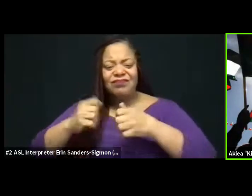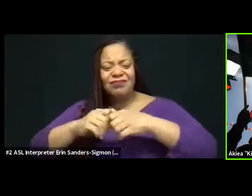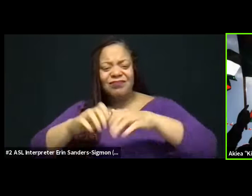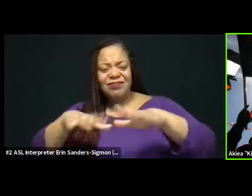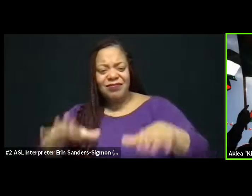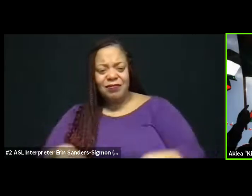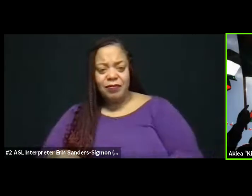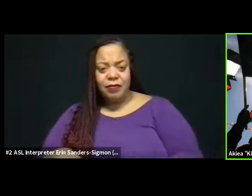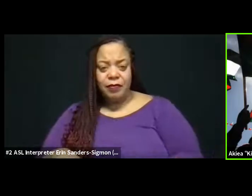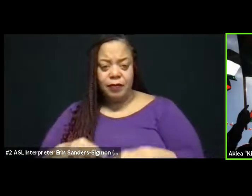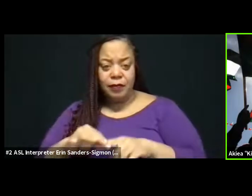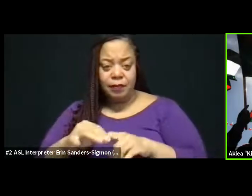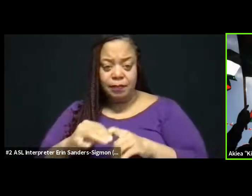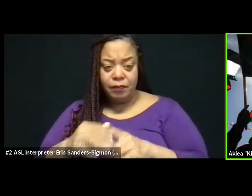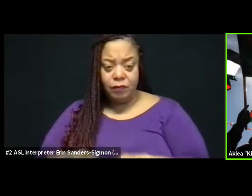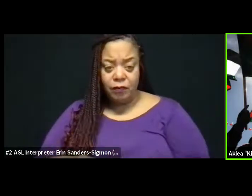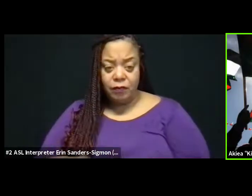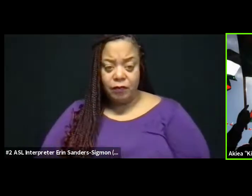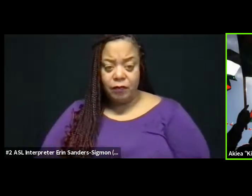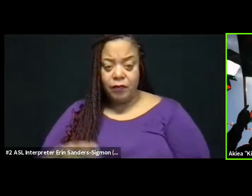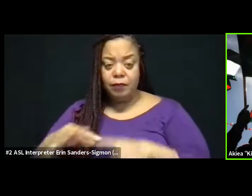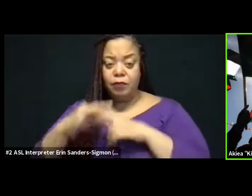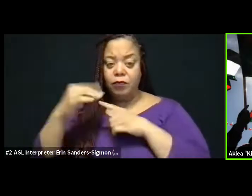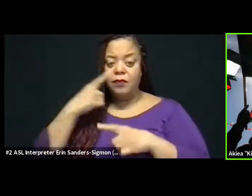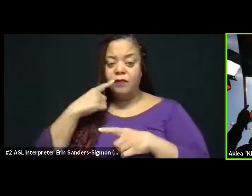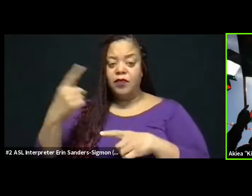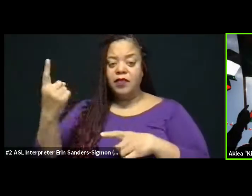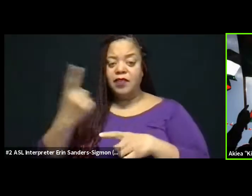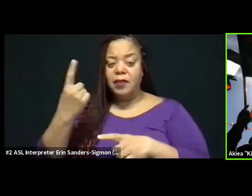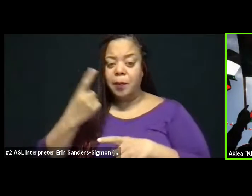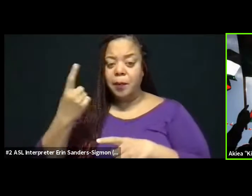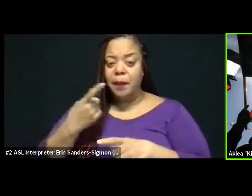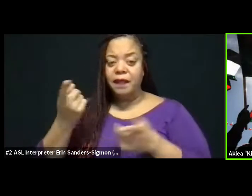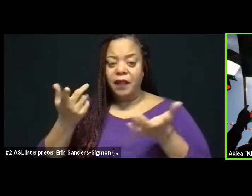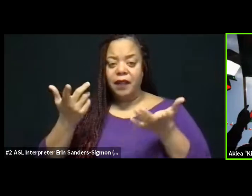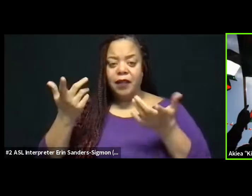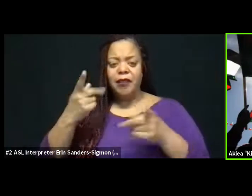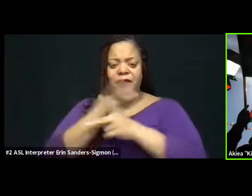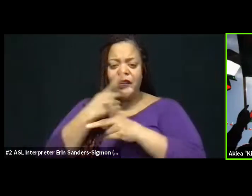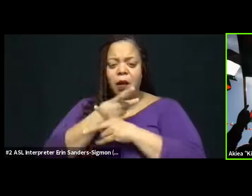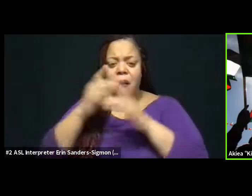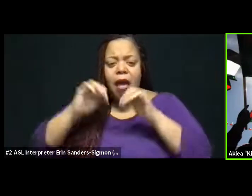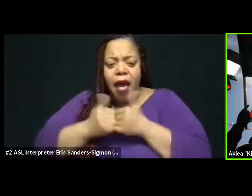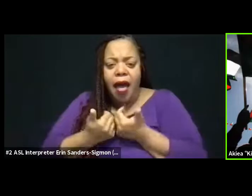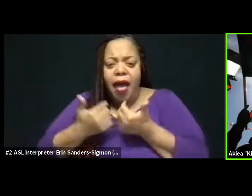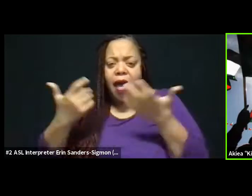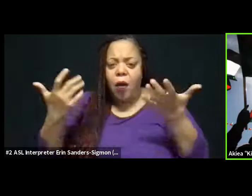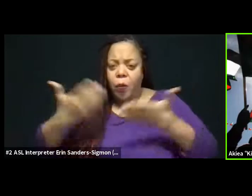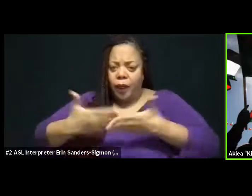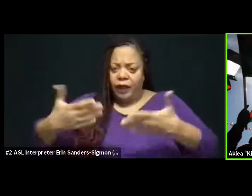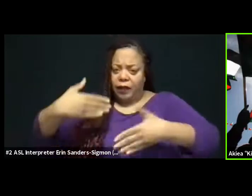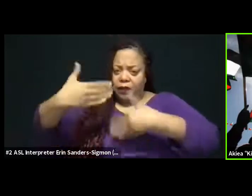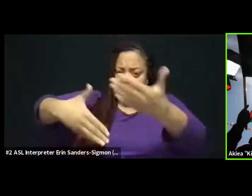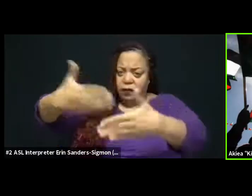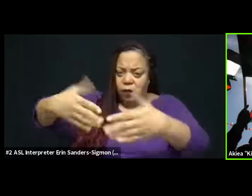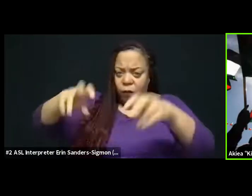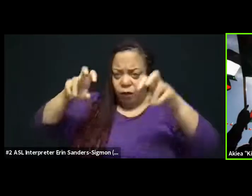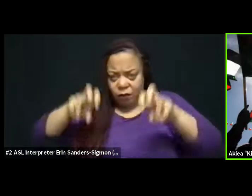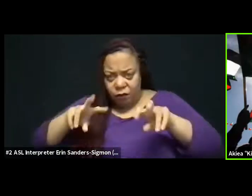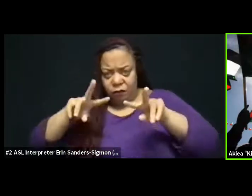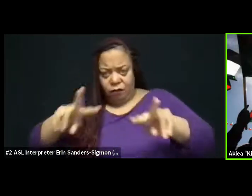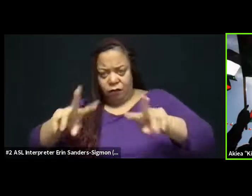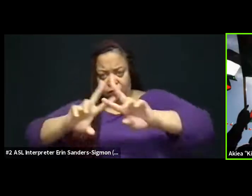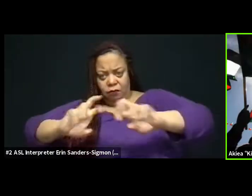going so that we can take that knowledge and that essentially giftedness that